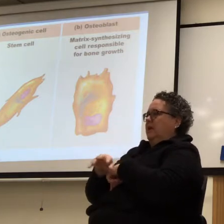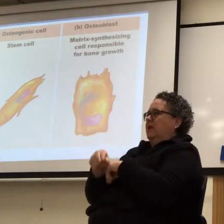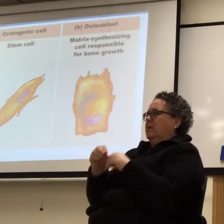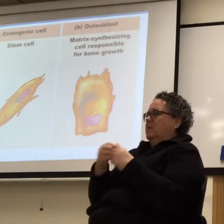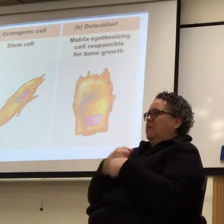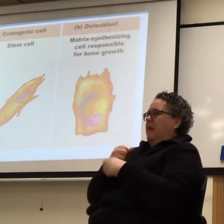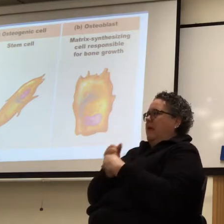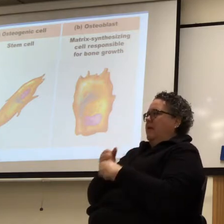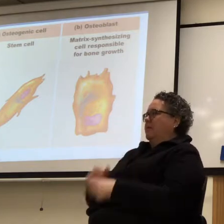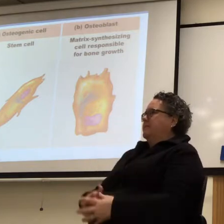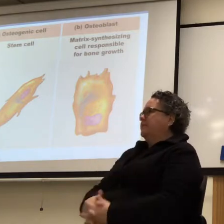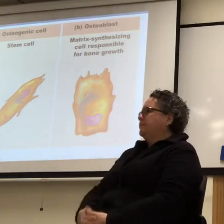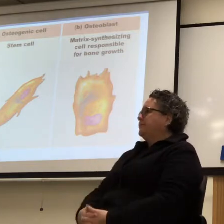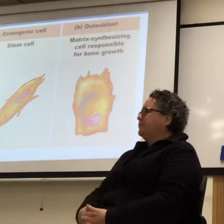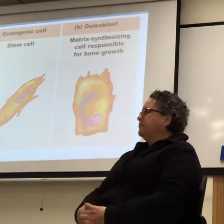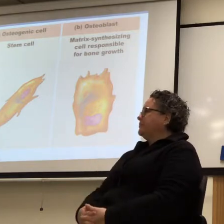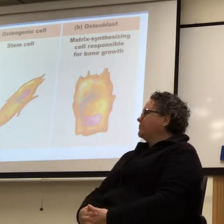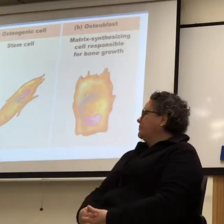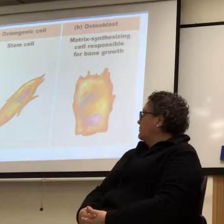Cells